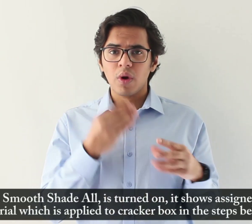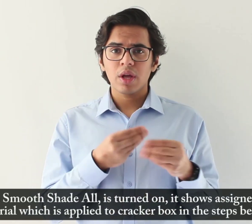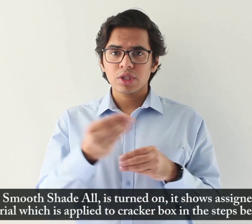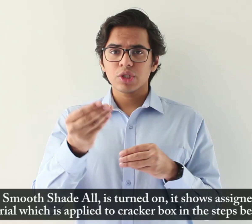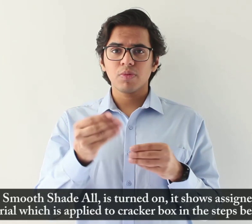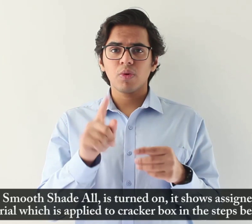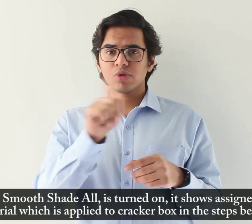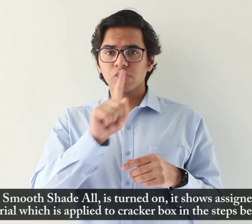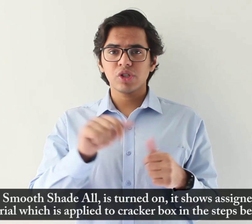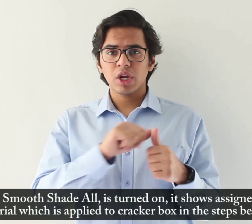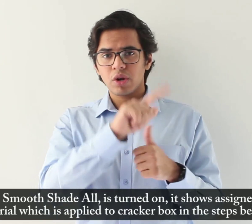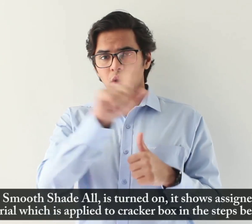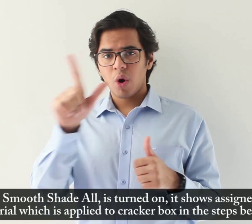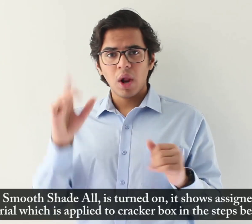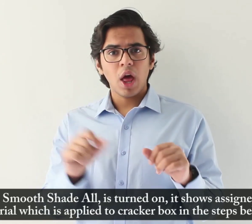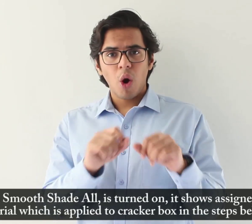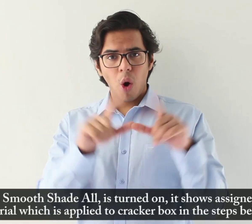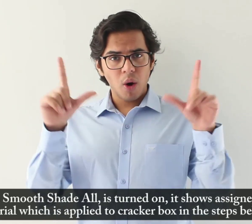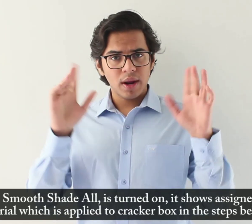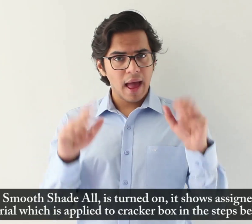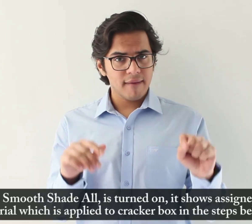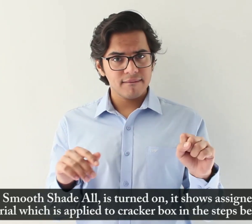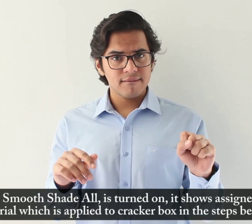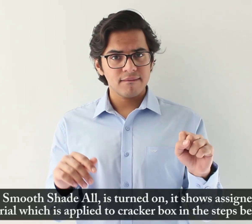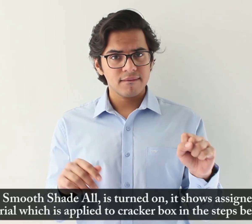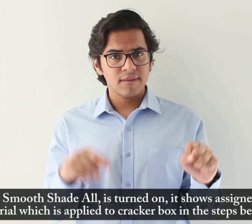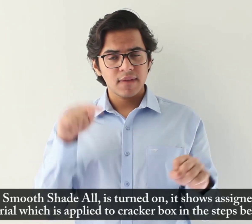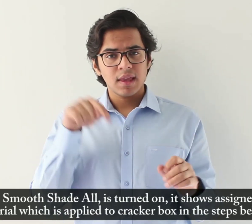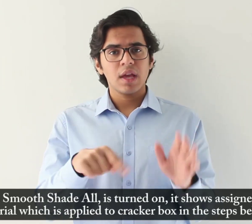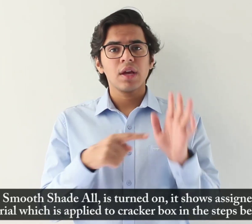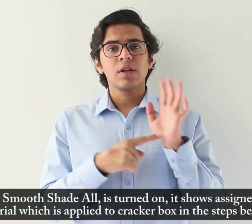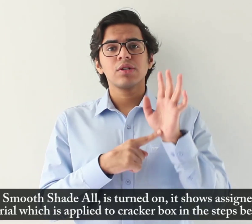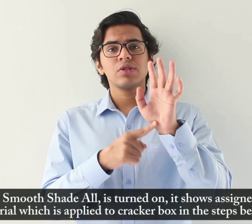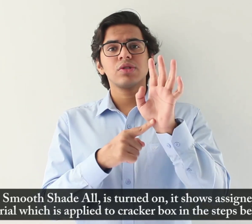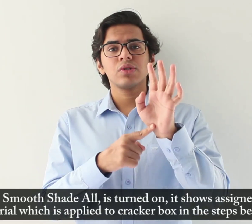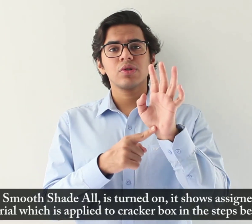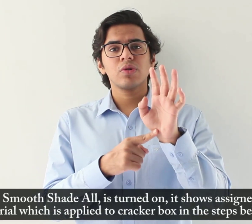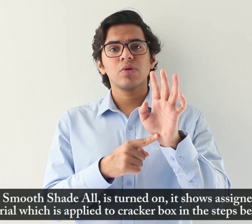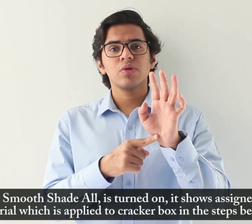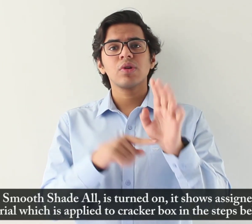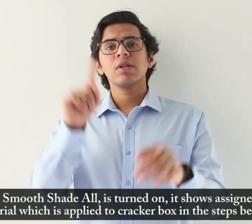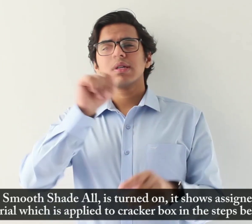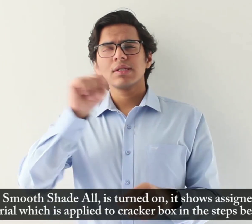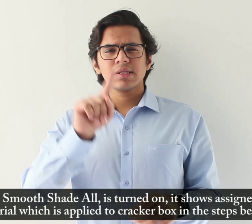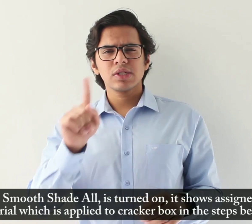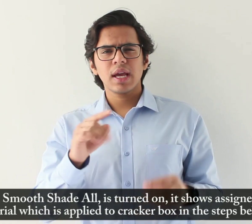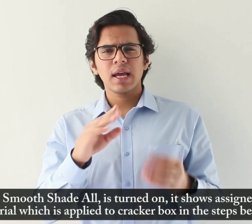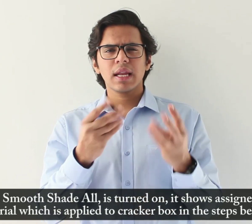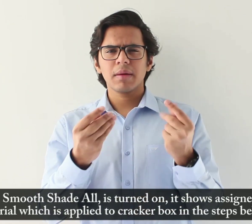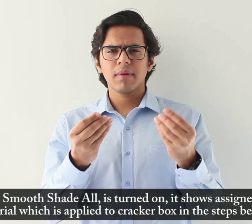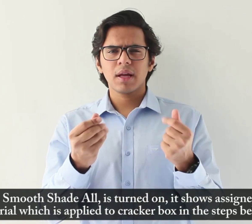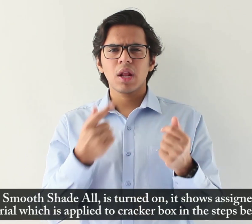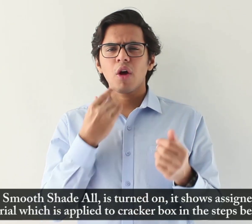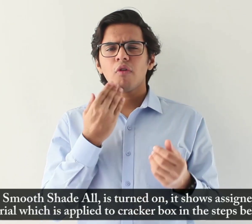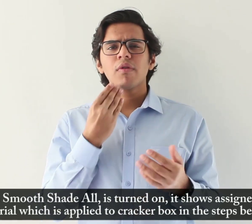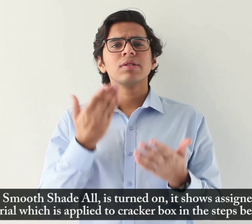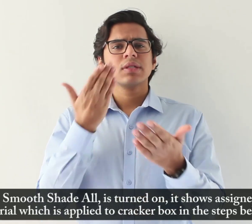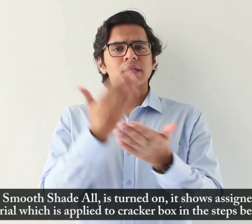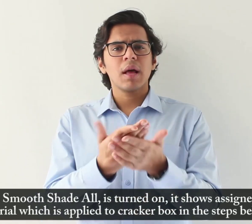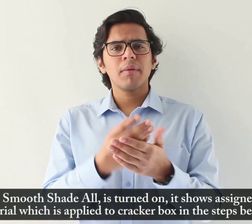Now, when Smooth Shade All is turned on, it shows assigned shading material which is applied